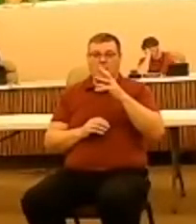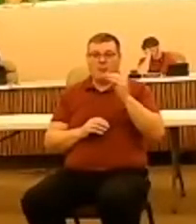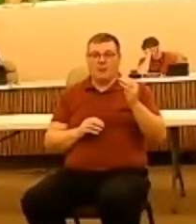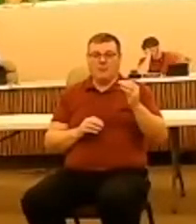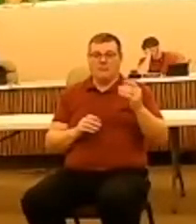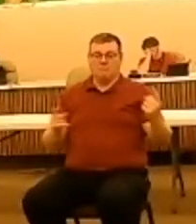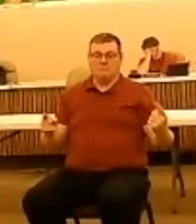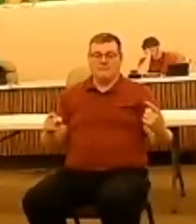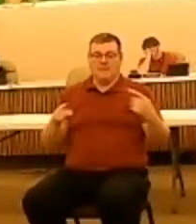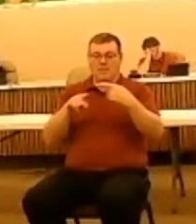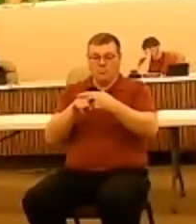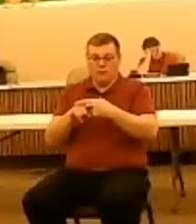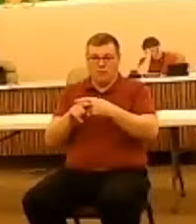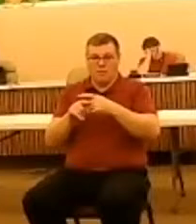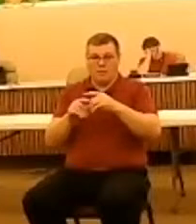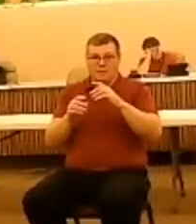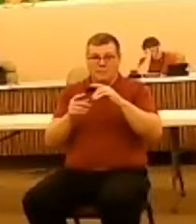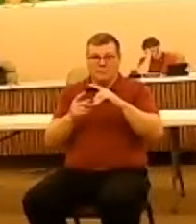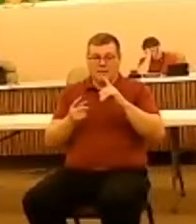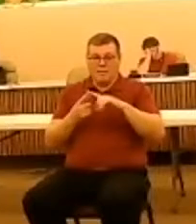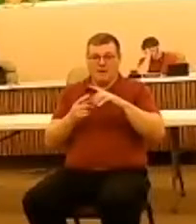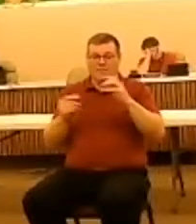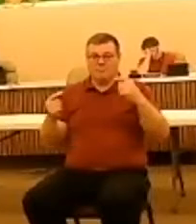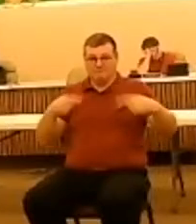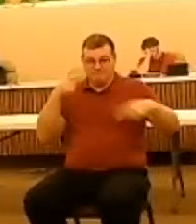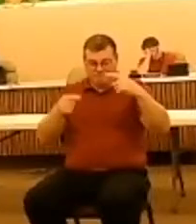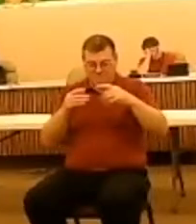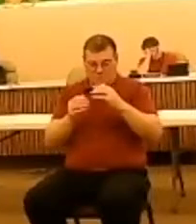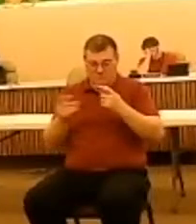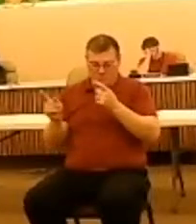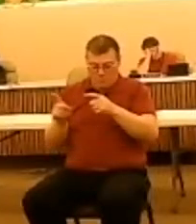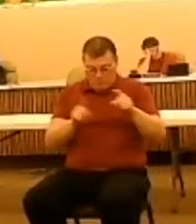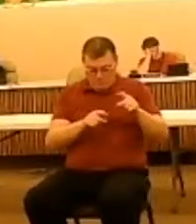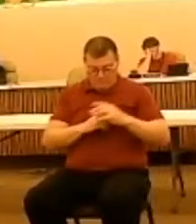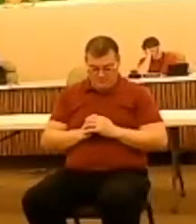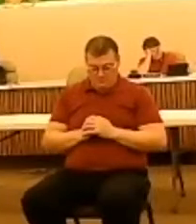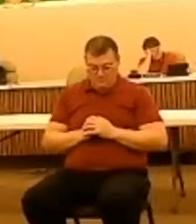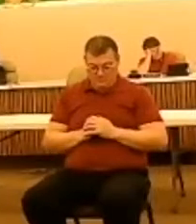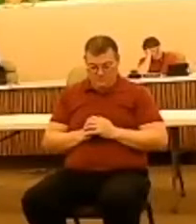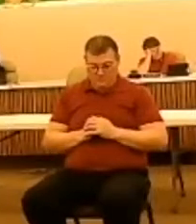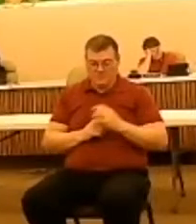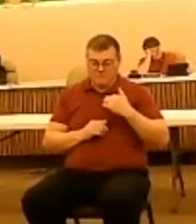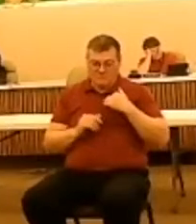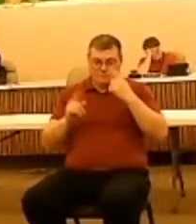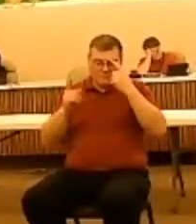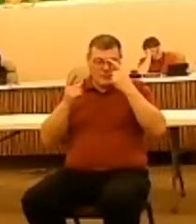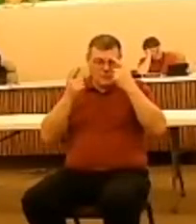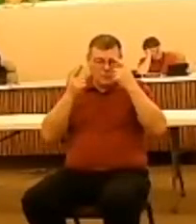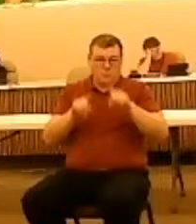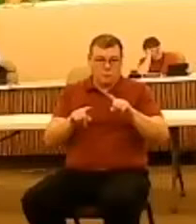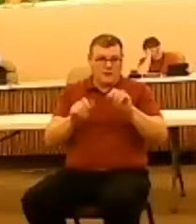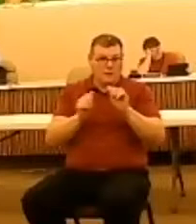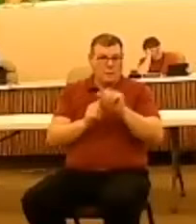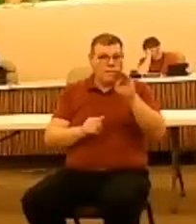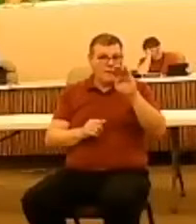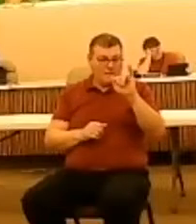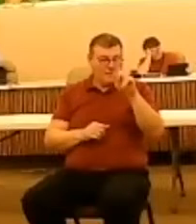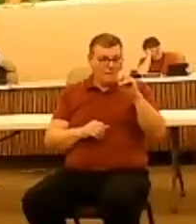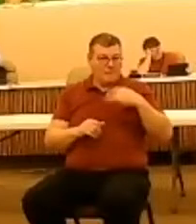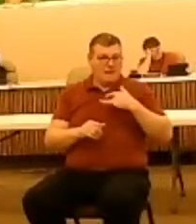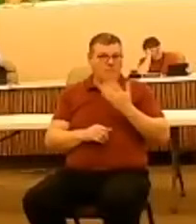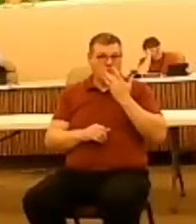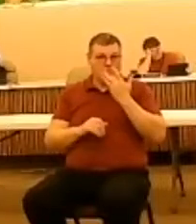cross conglomerate of things like that going on. I kind of agree with Mike that I would like to see it stay